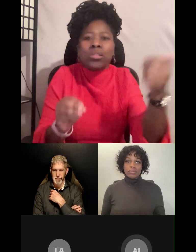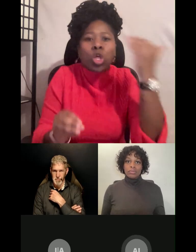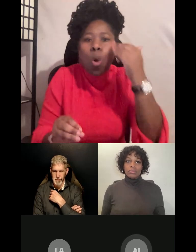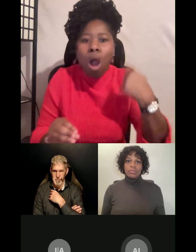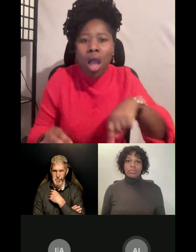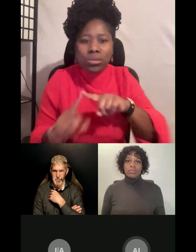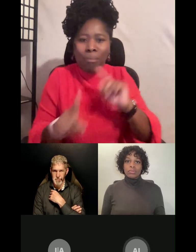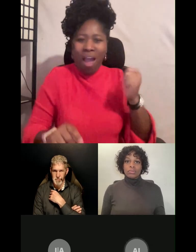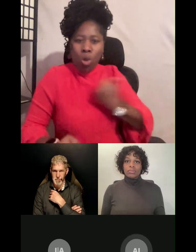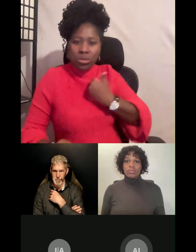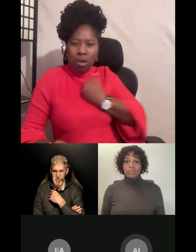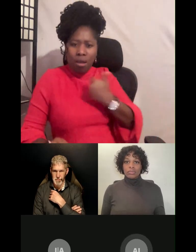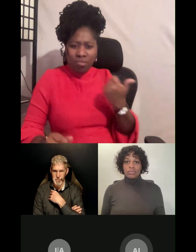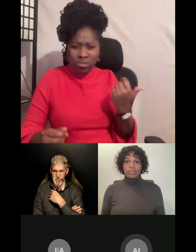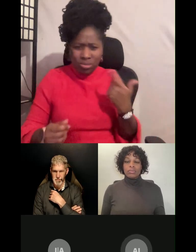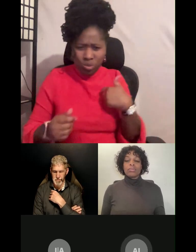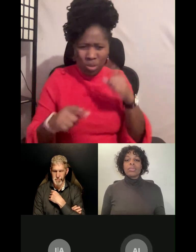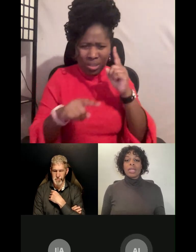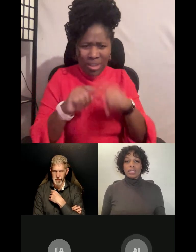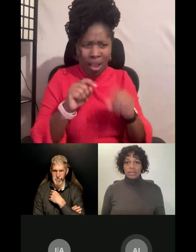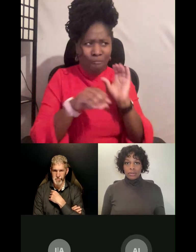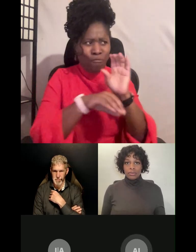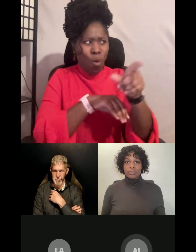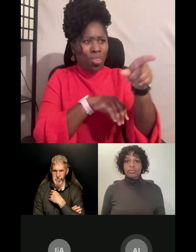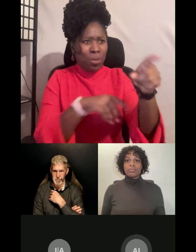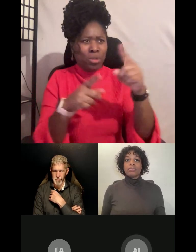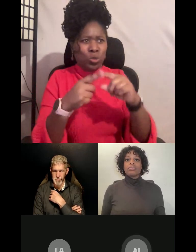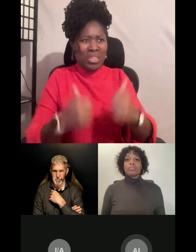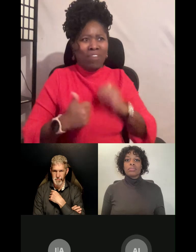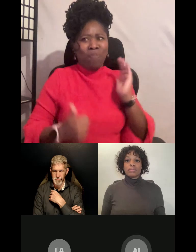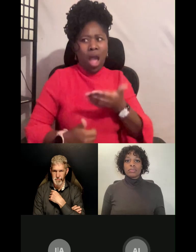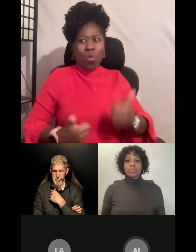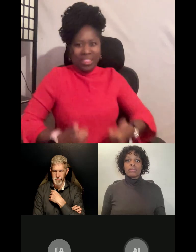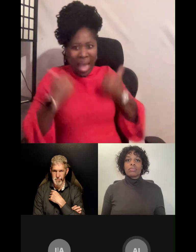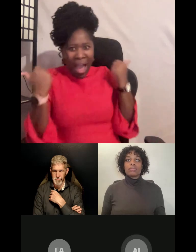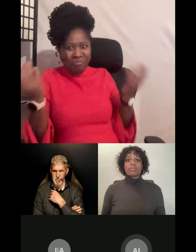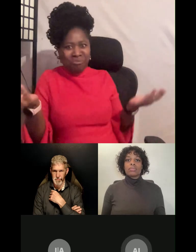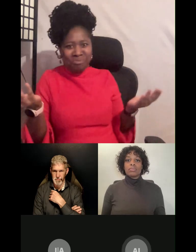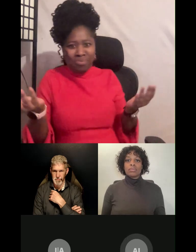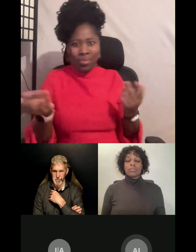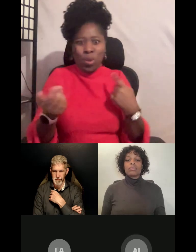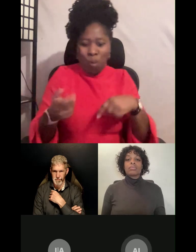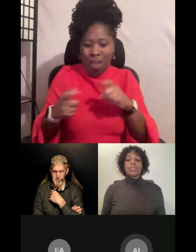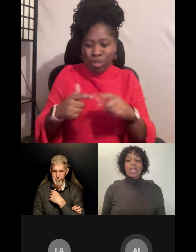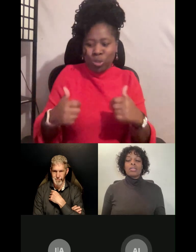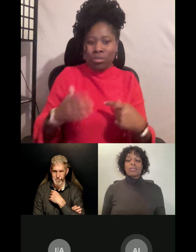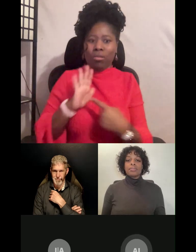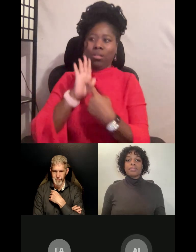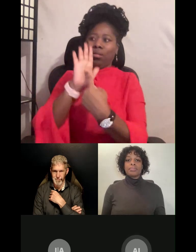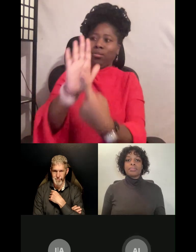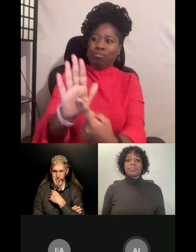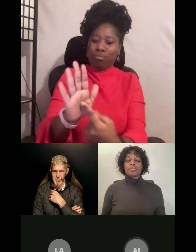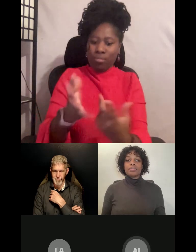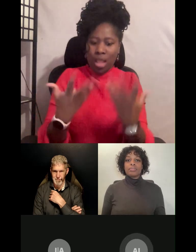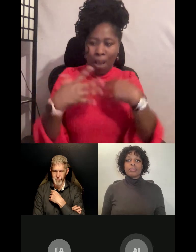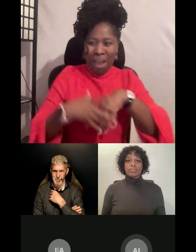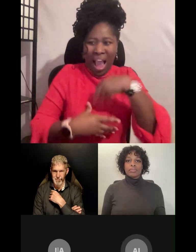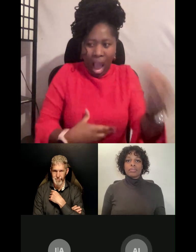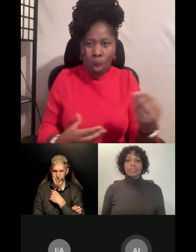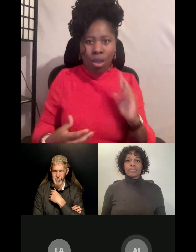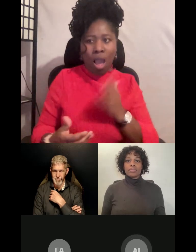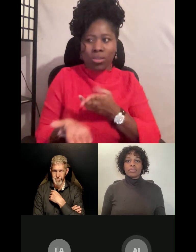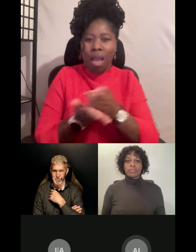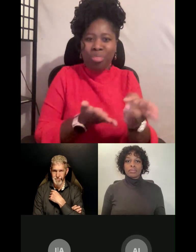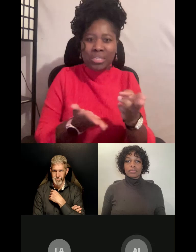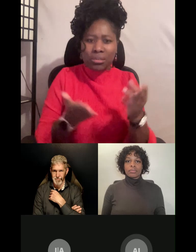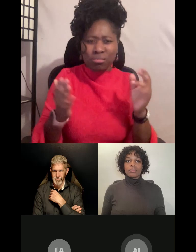truth authentically, to know yourself, because no one knows ourselves better than ourselves. We can't force them to live our